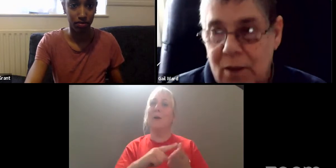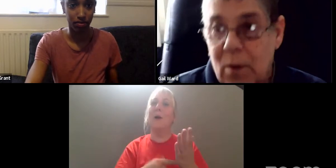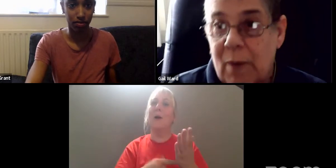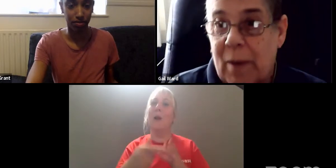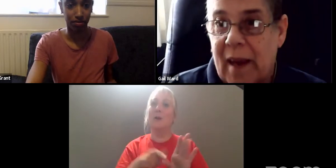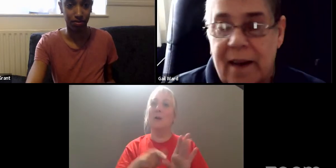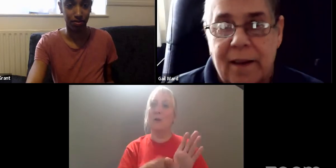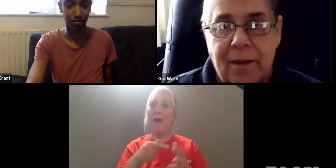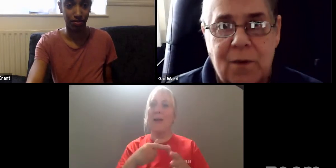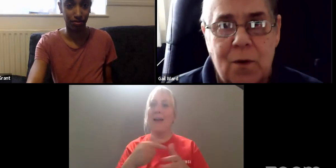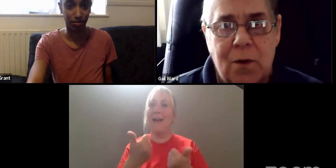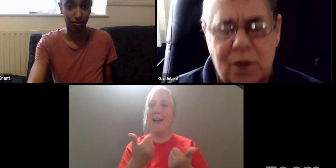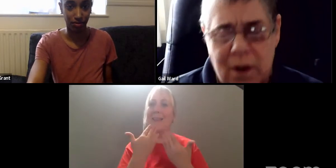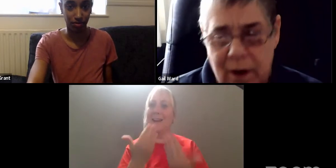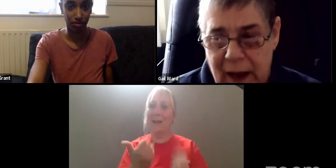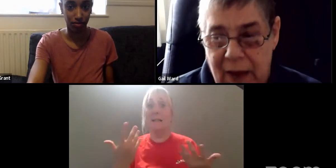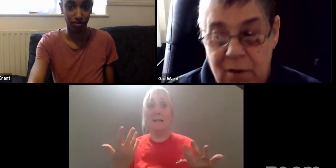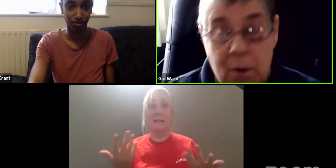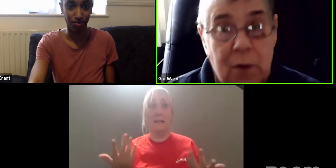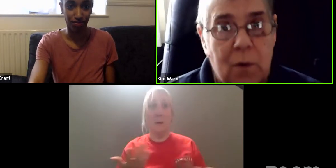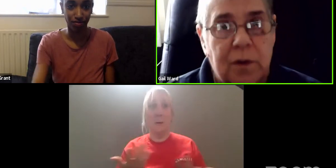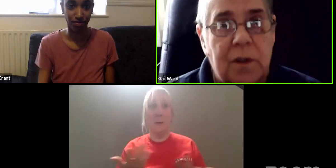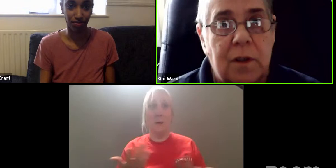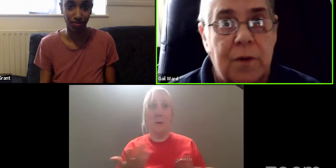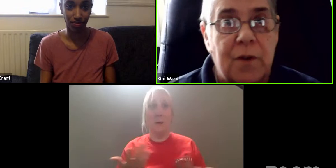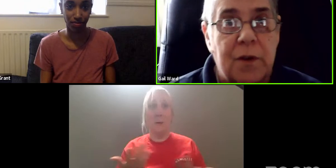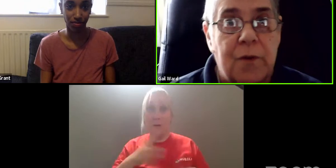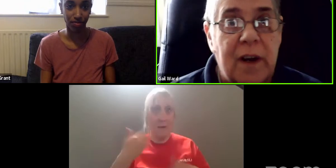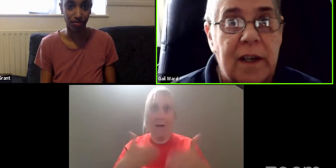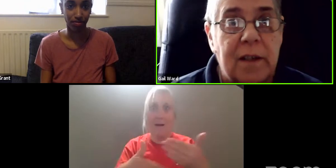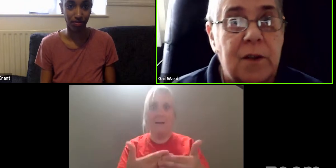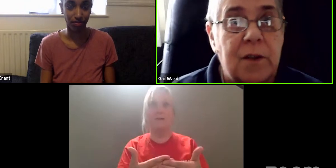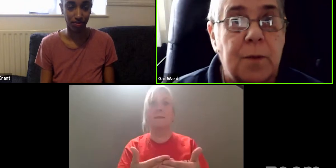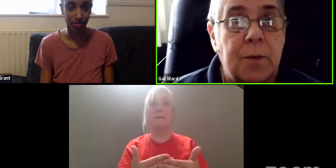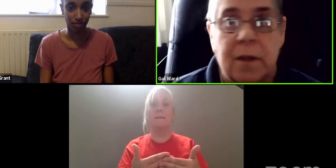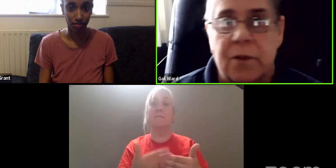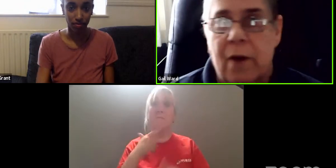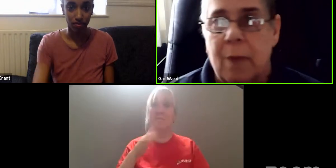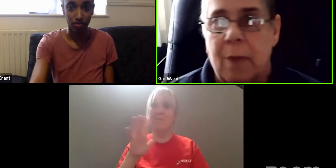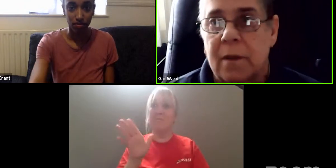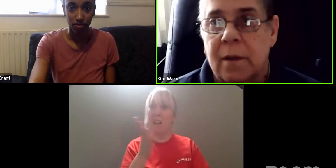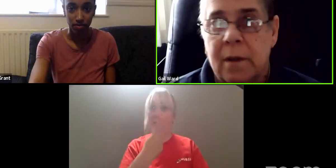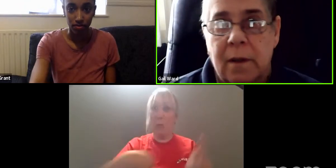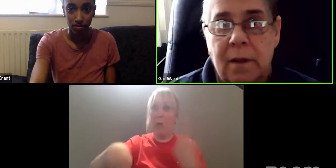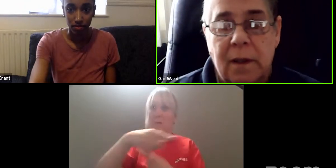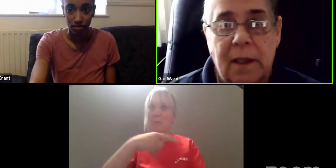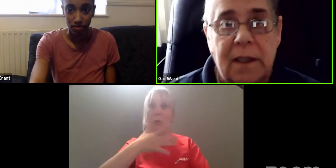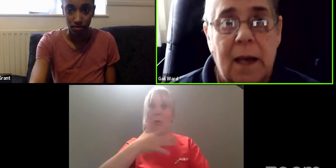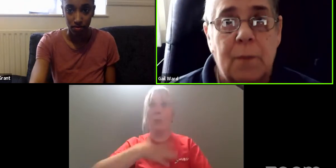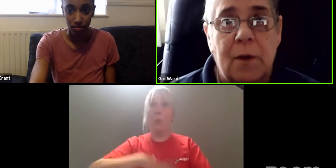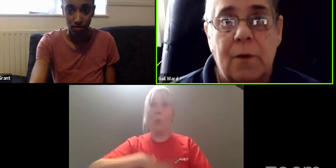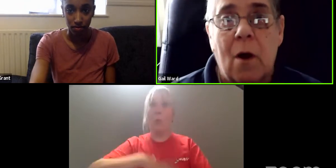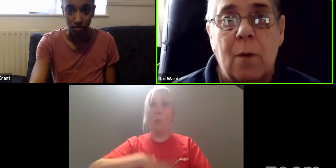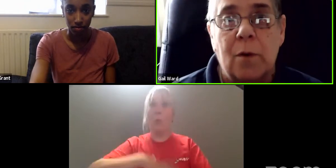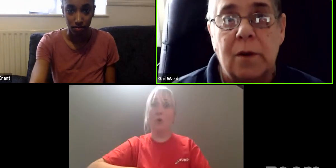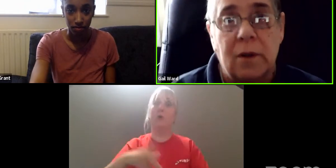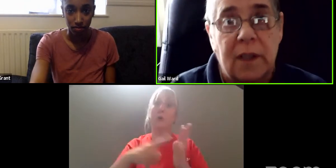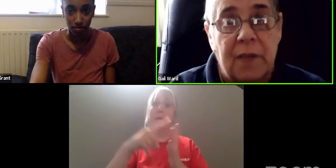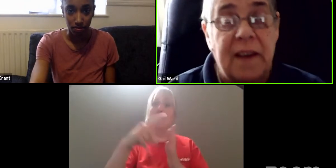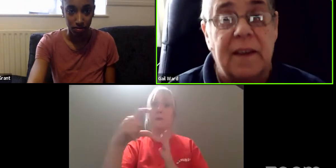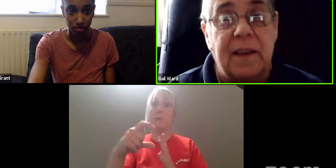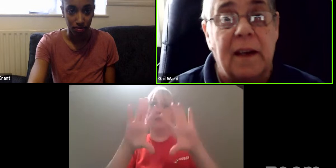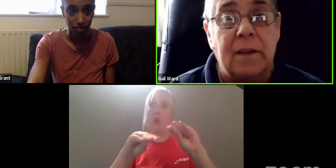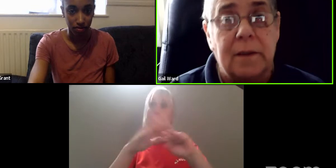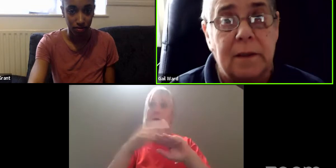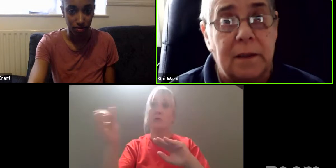Yes, where do we begin? Of course, everybody wants universal credit stopped and scrapped. It's an absolute carbuncle,